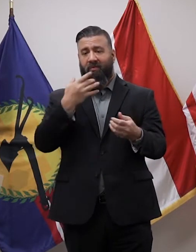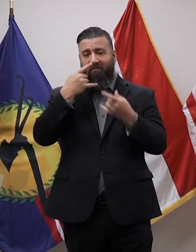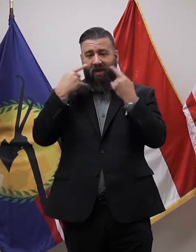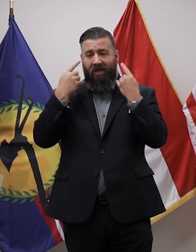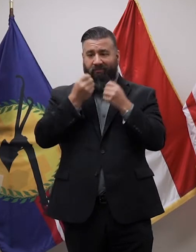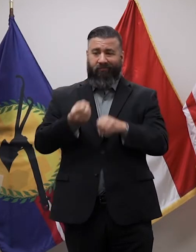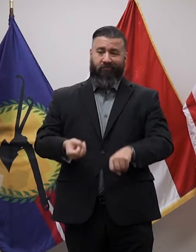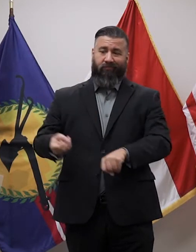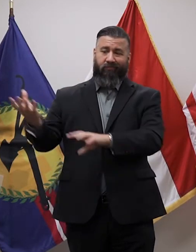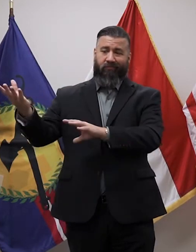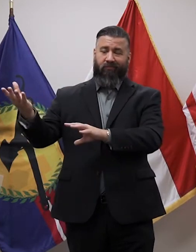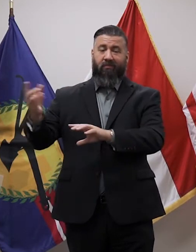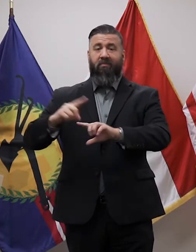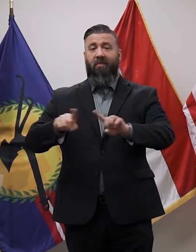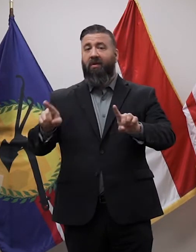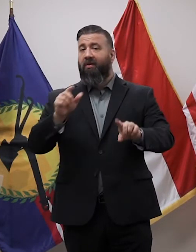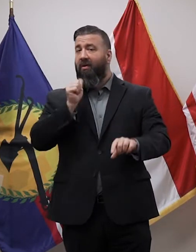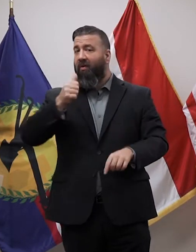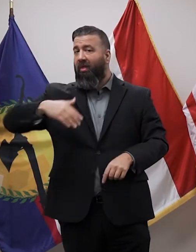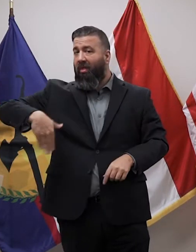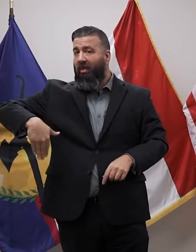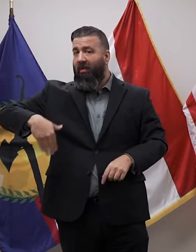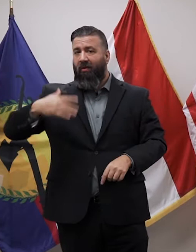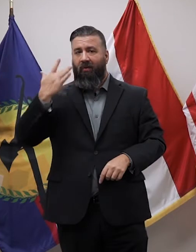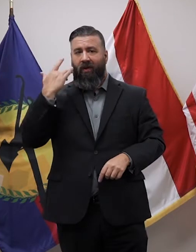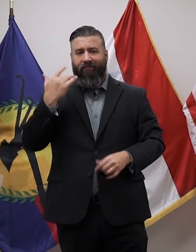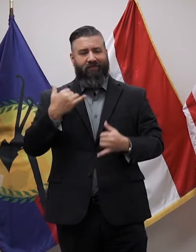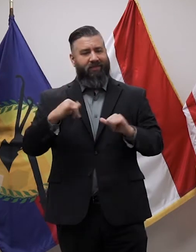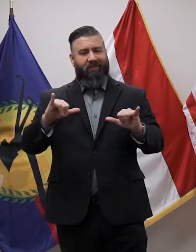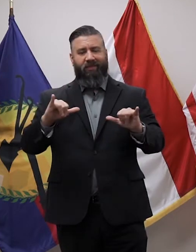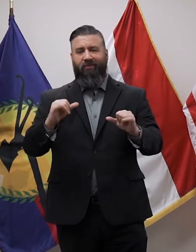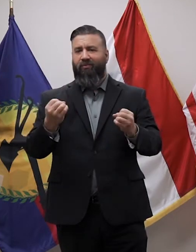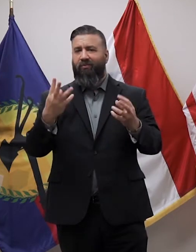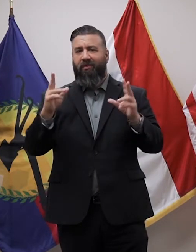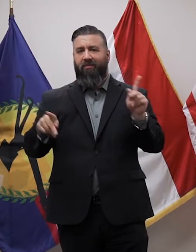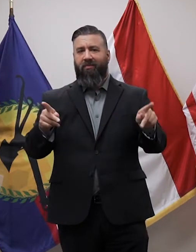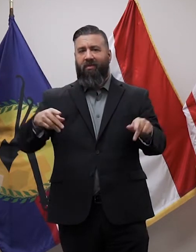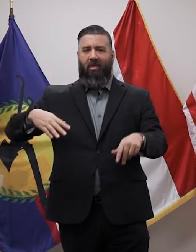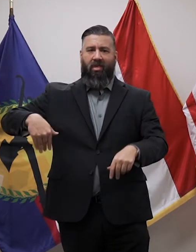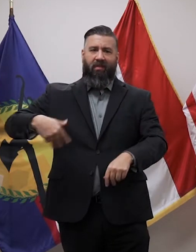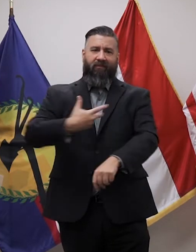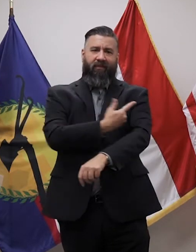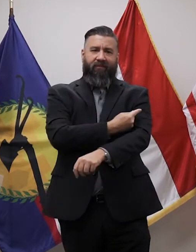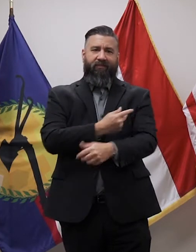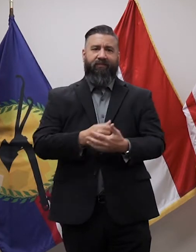masks, but don't yet because there are still too many unvaccinated people.